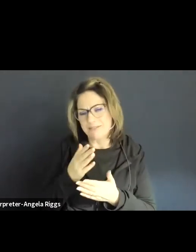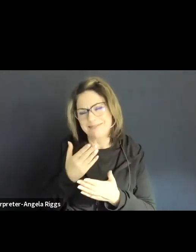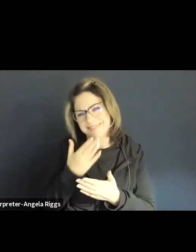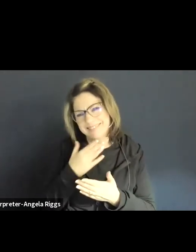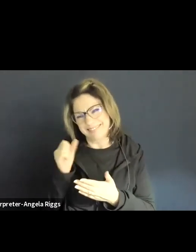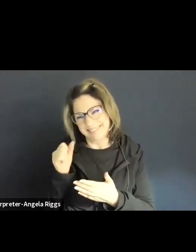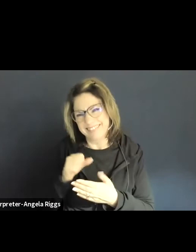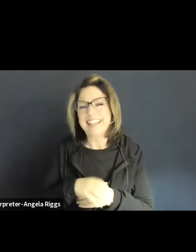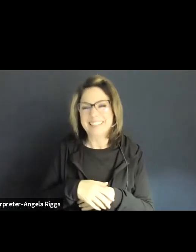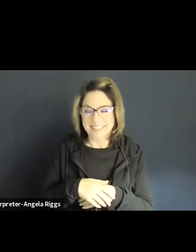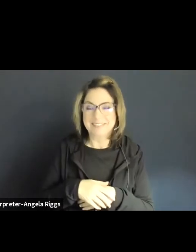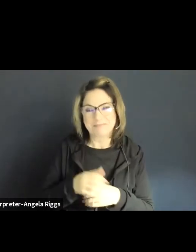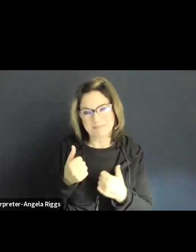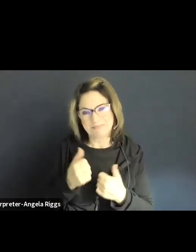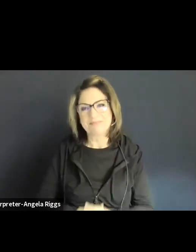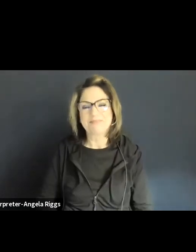ma'am.